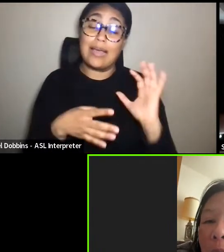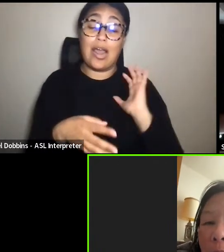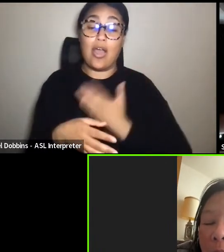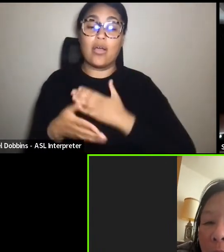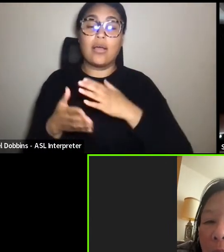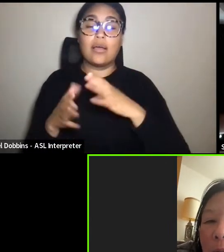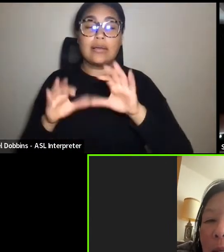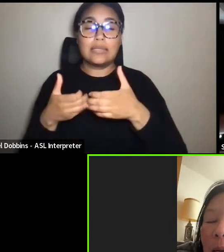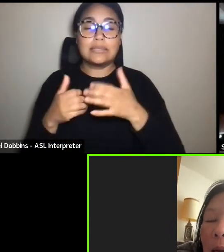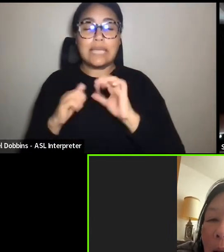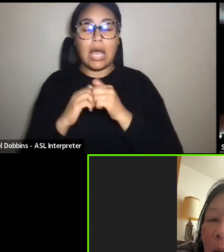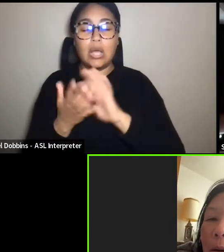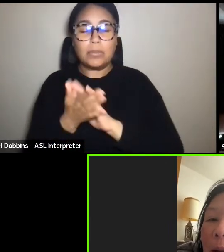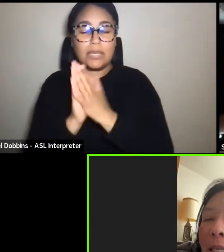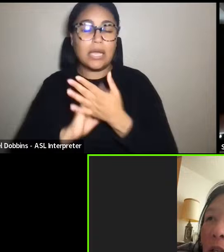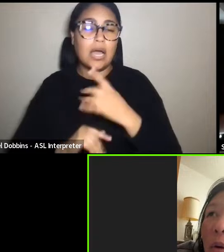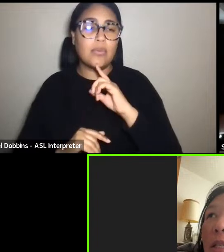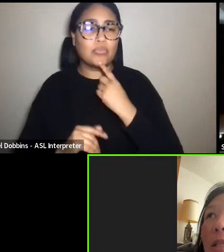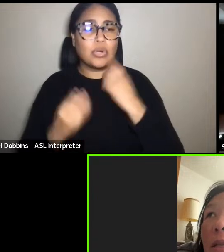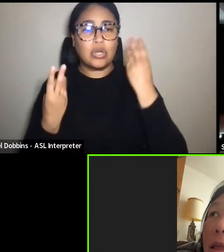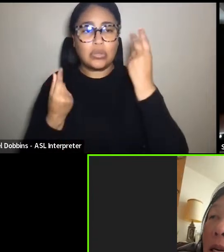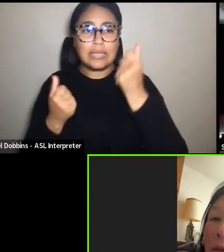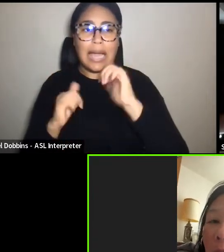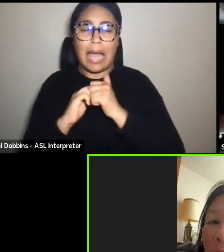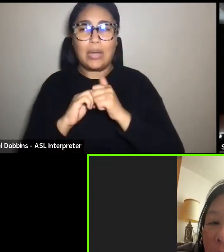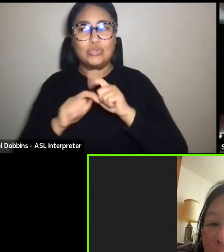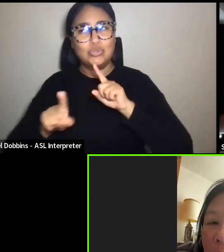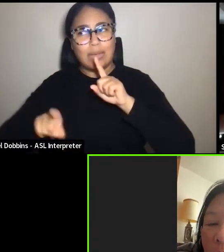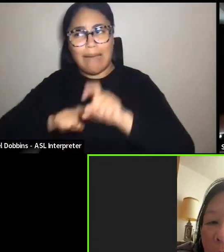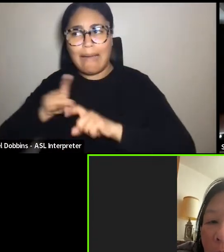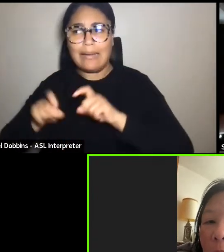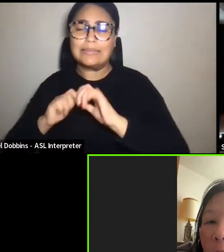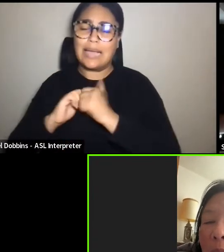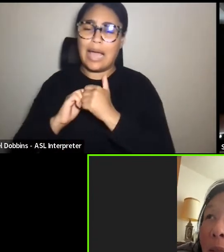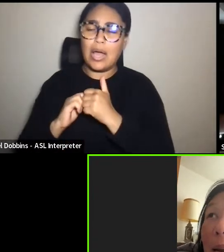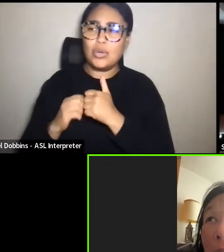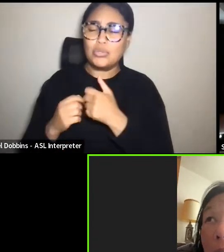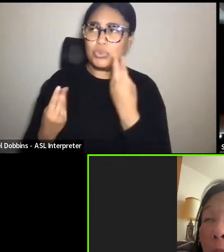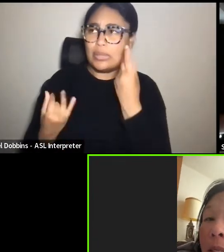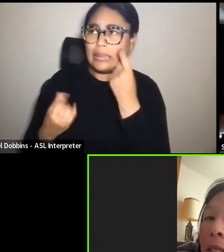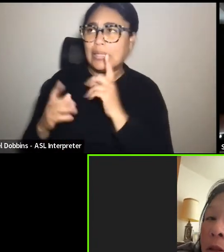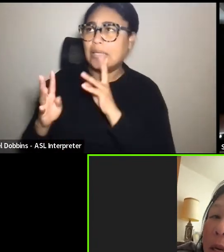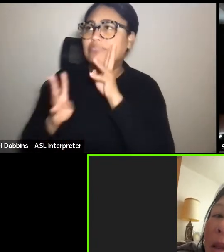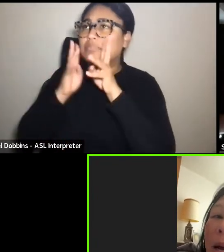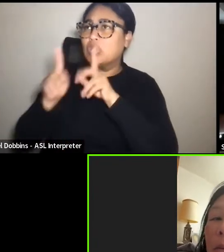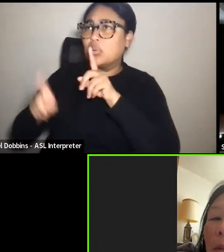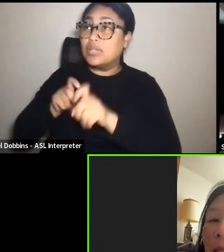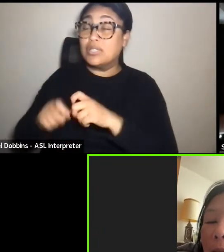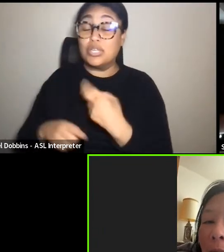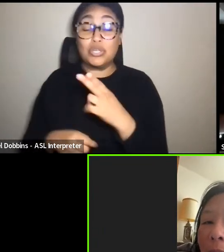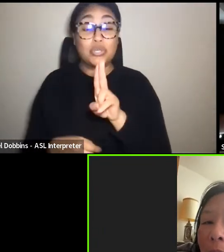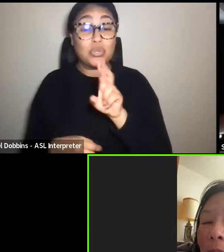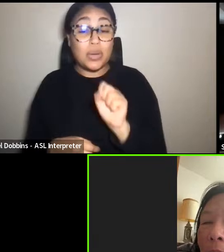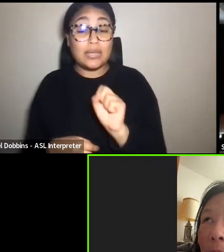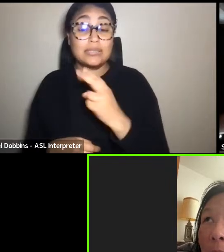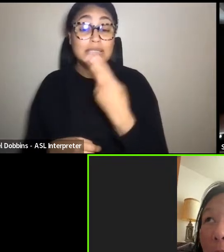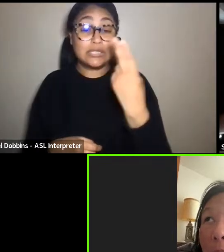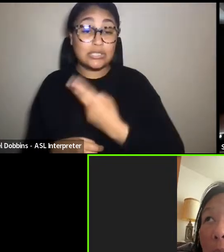to be critical thinkers and how to ask the questions and think of questions. We did that in U.S. history class. We did